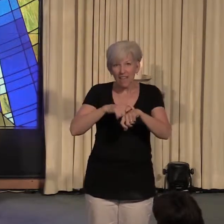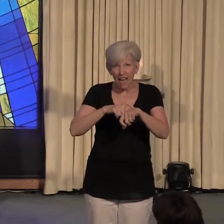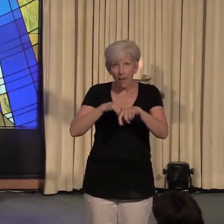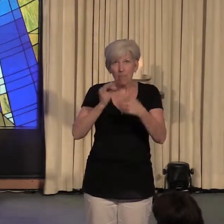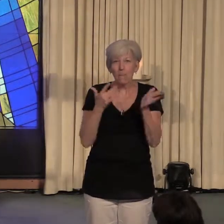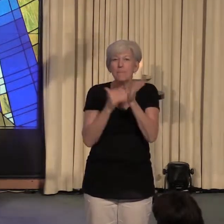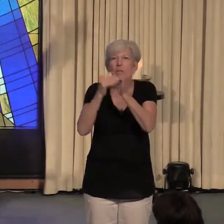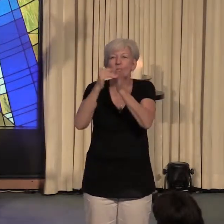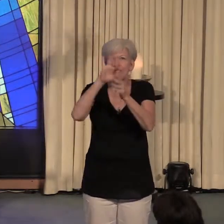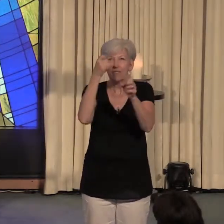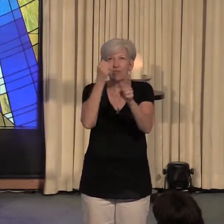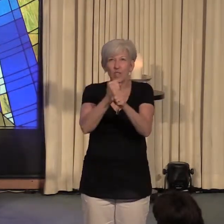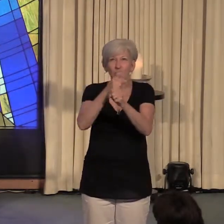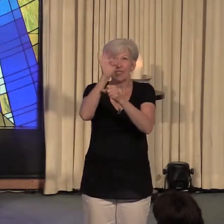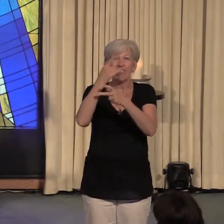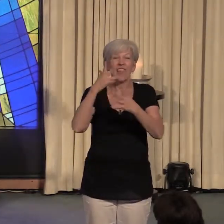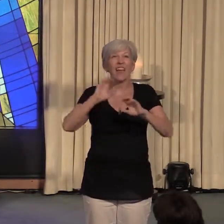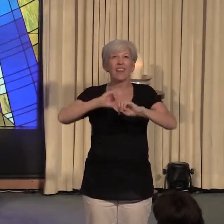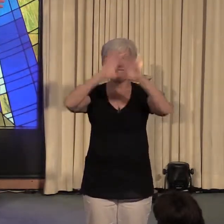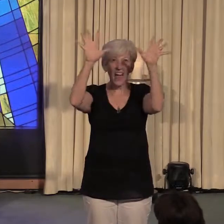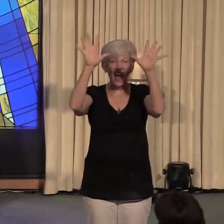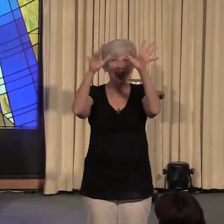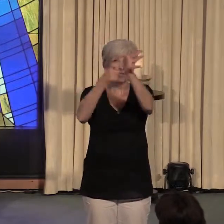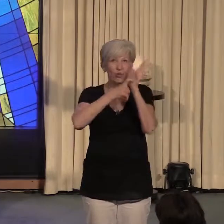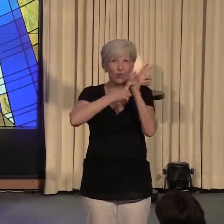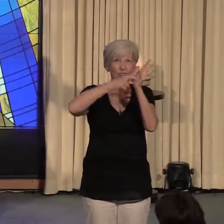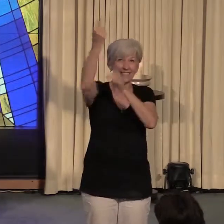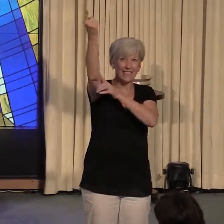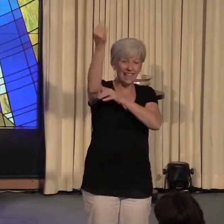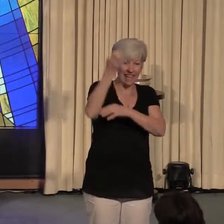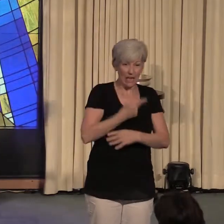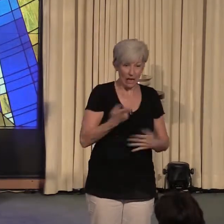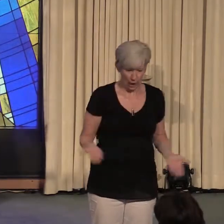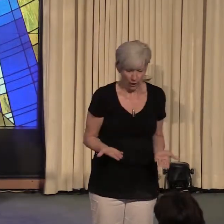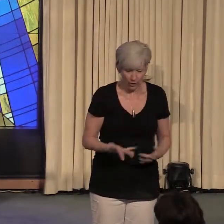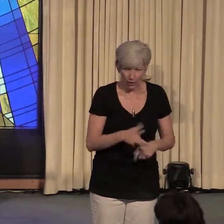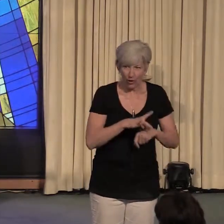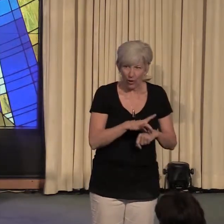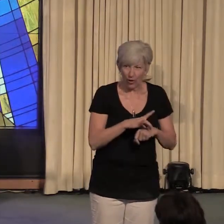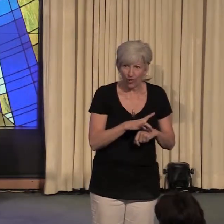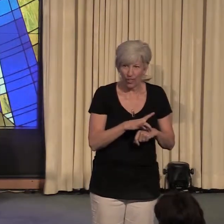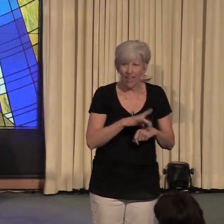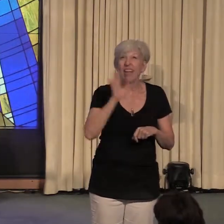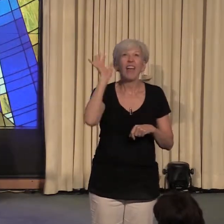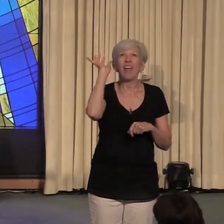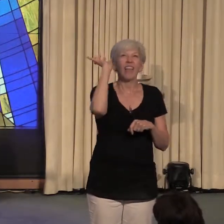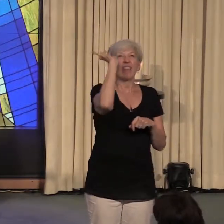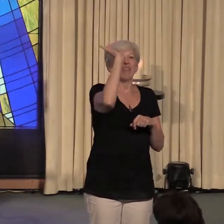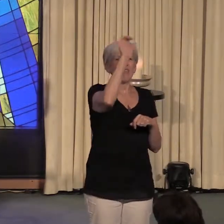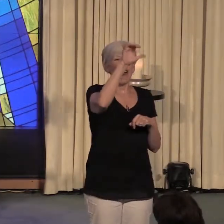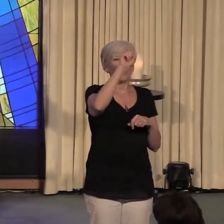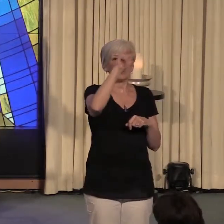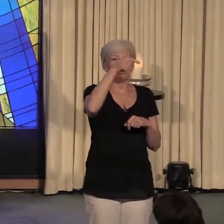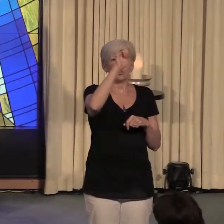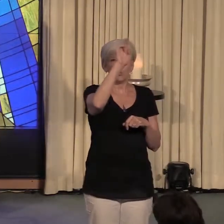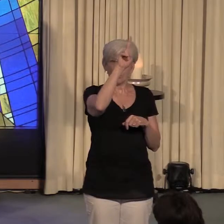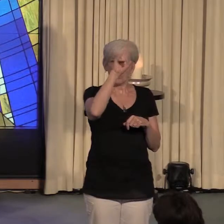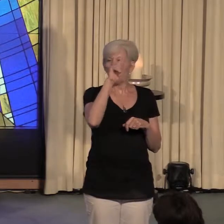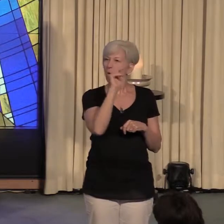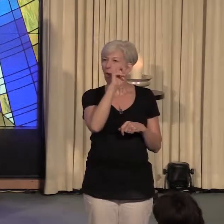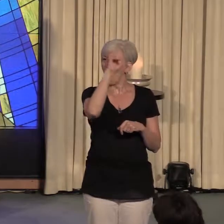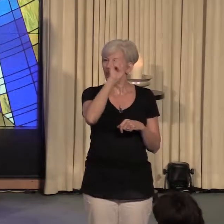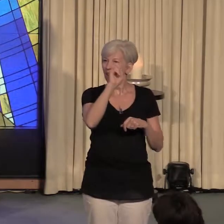from those giant gas pillars that are light years across to the Earth, that supernova has expanded